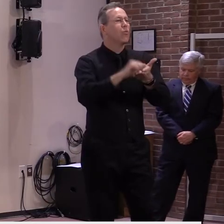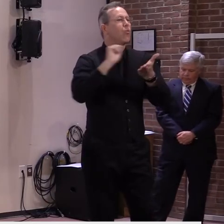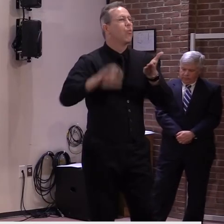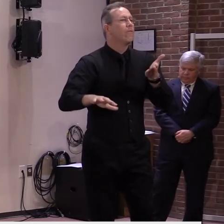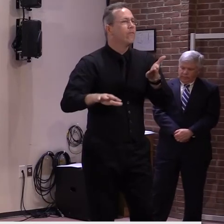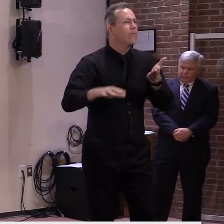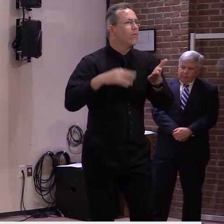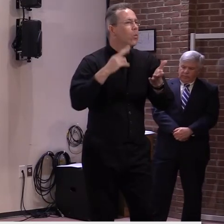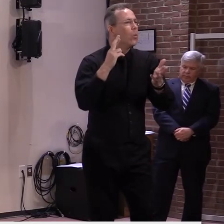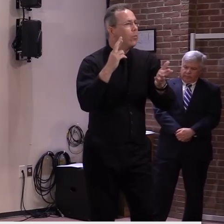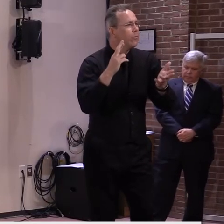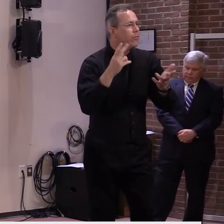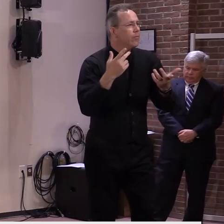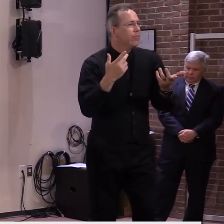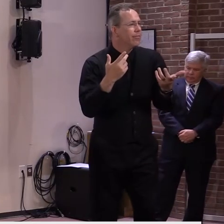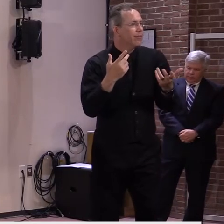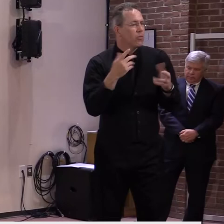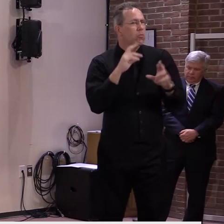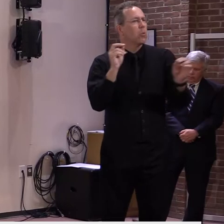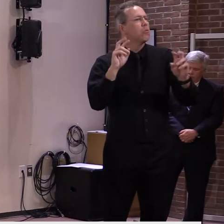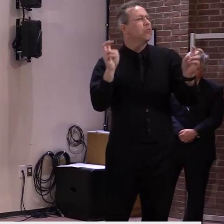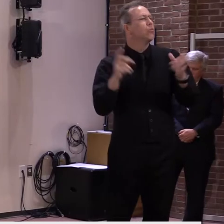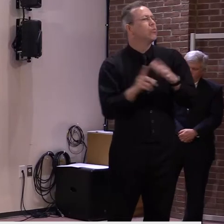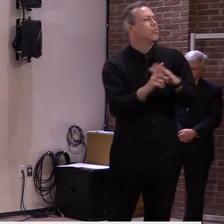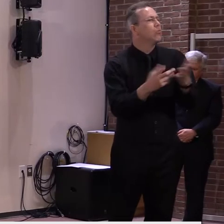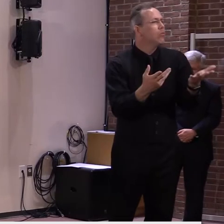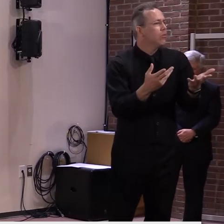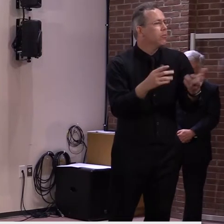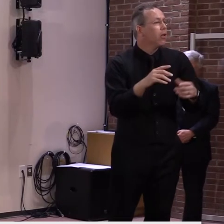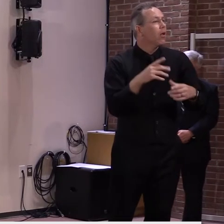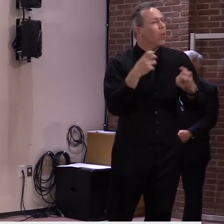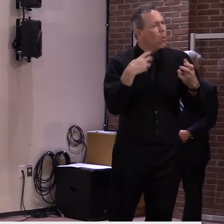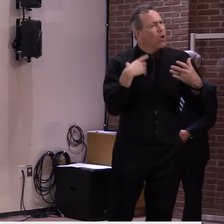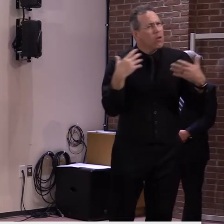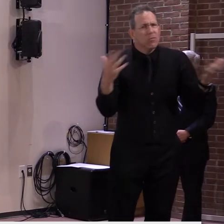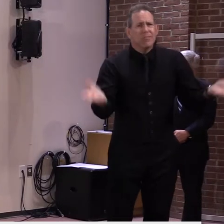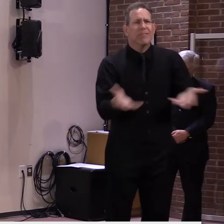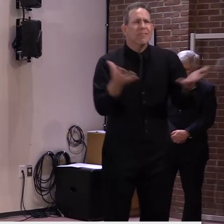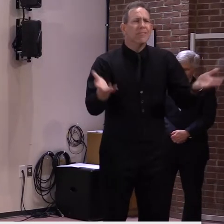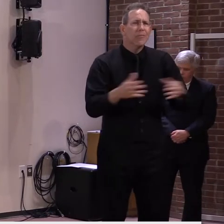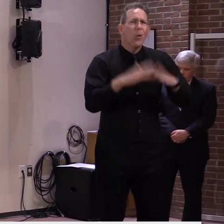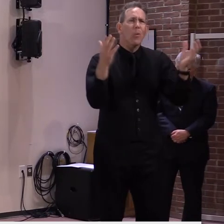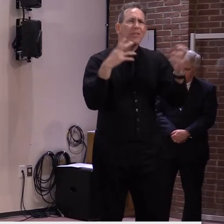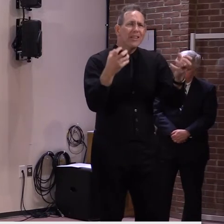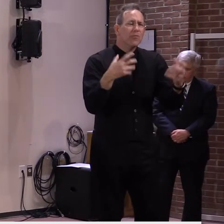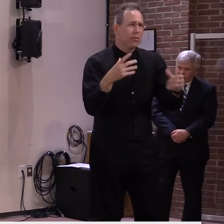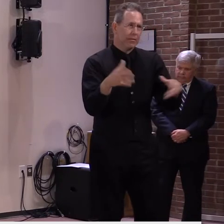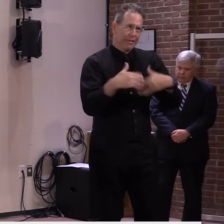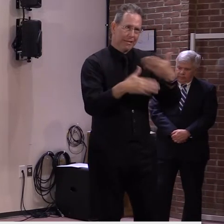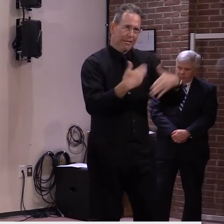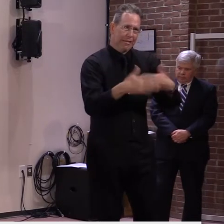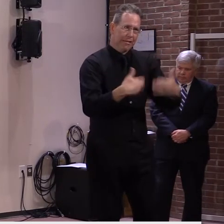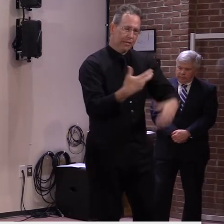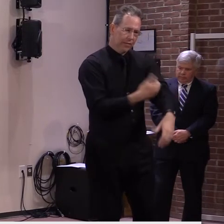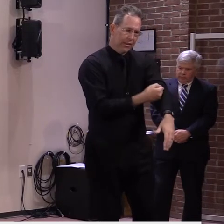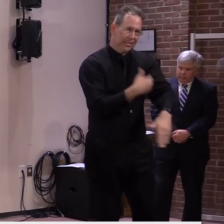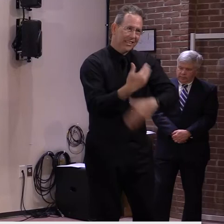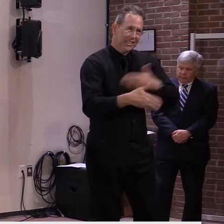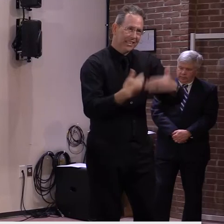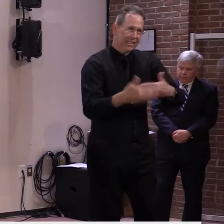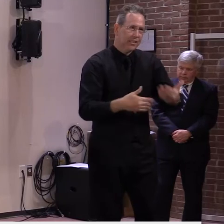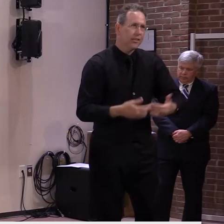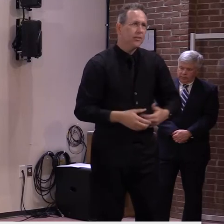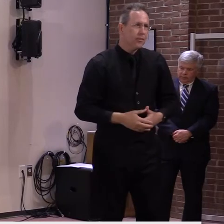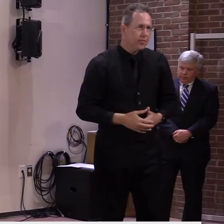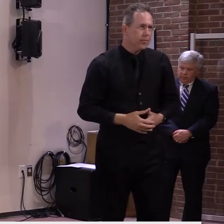But we'd like to open up the remove the restriction on hours as